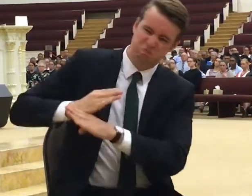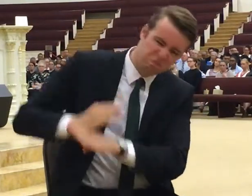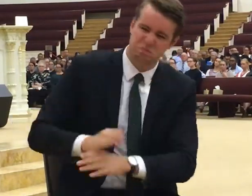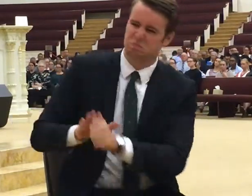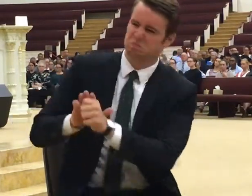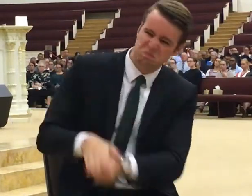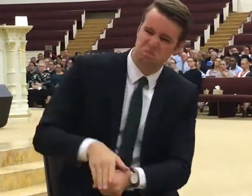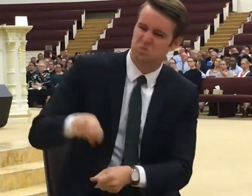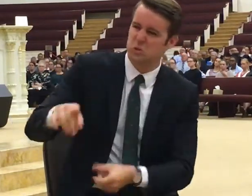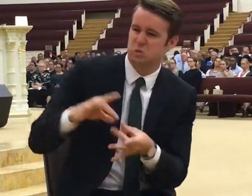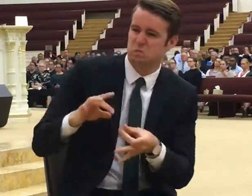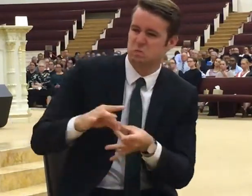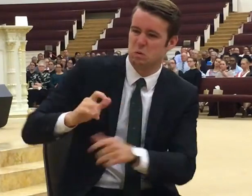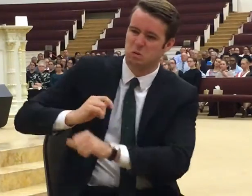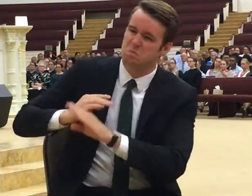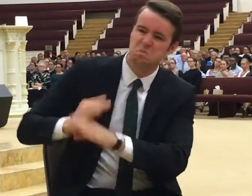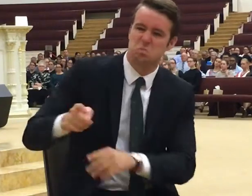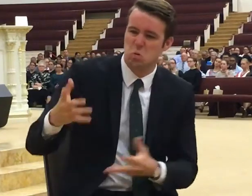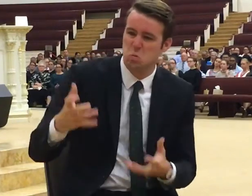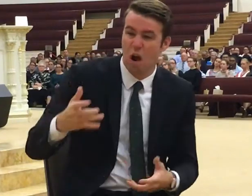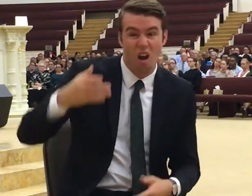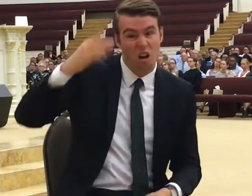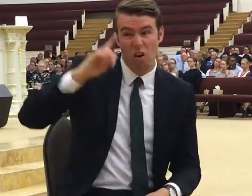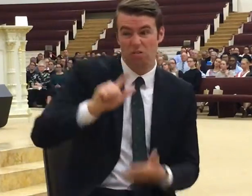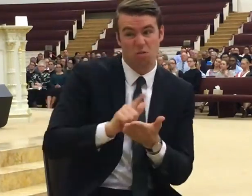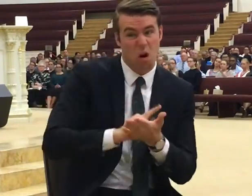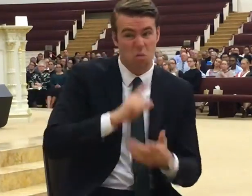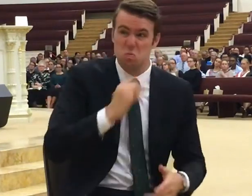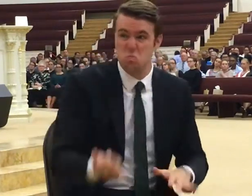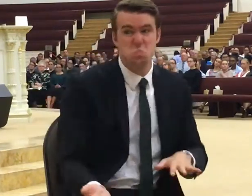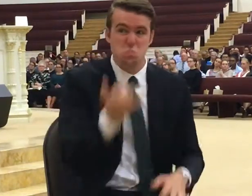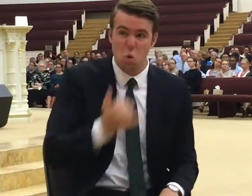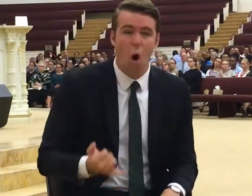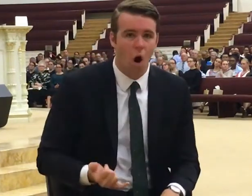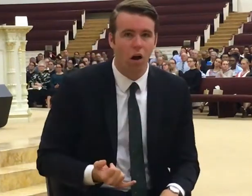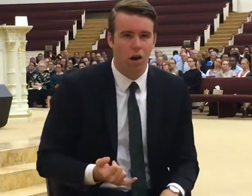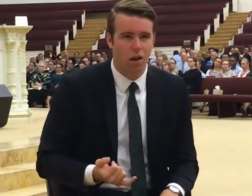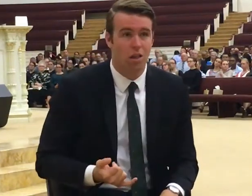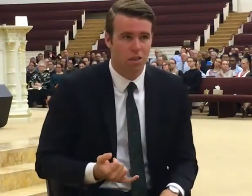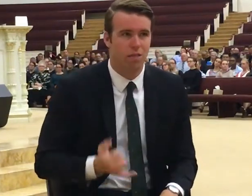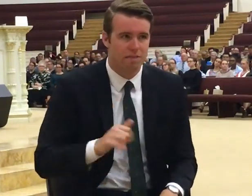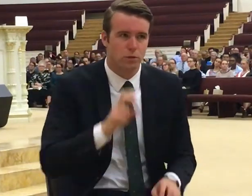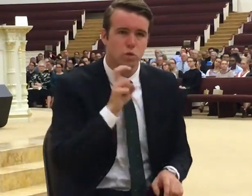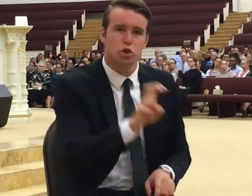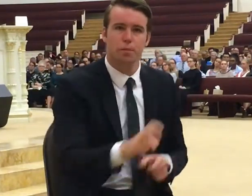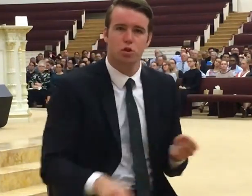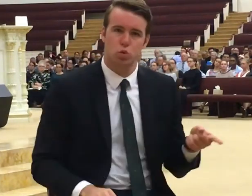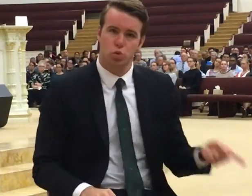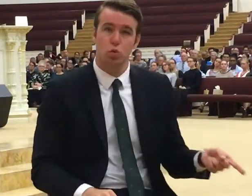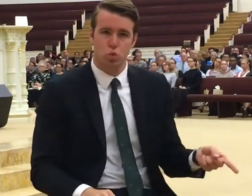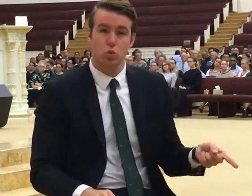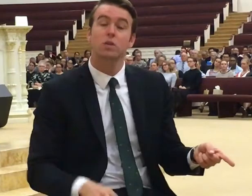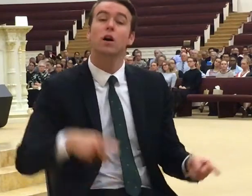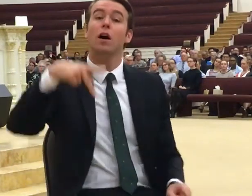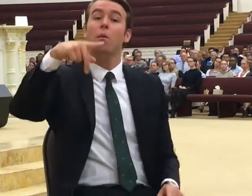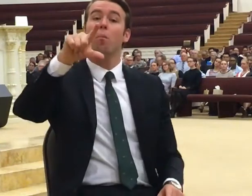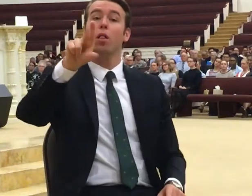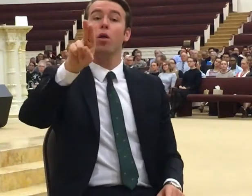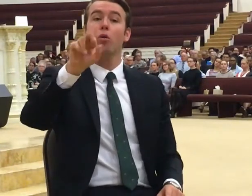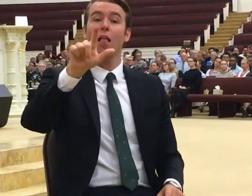thing, basically saying the law of God is immoral. So pluralism,